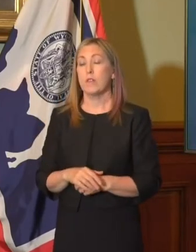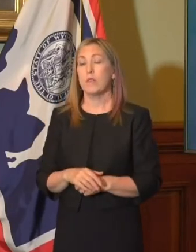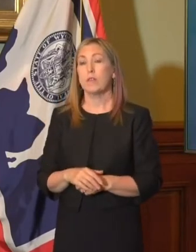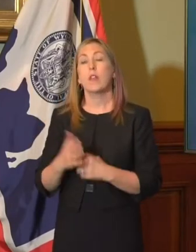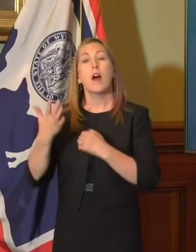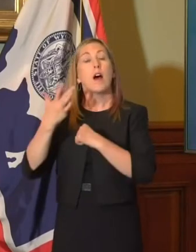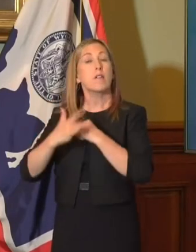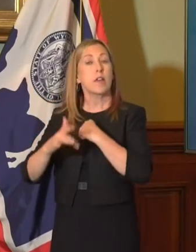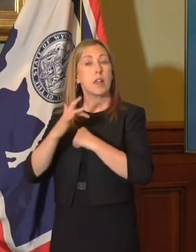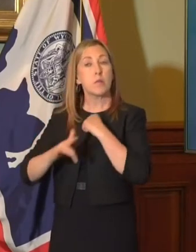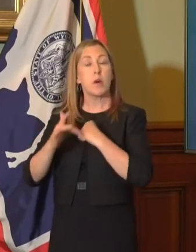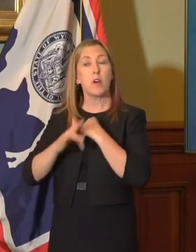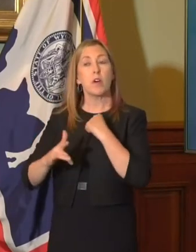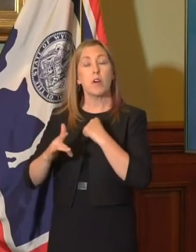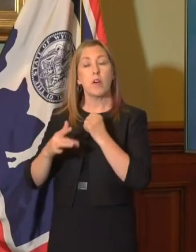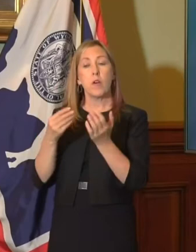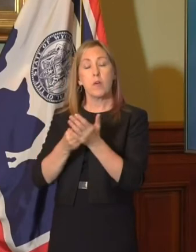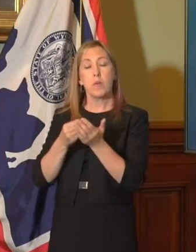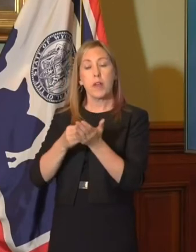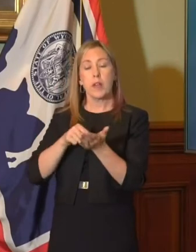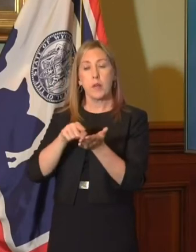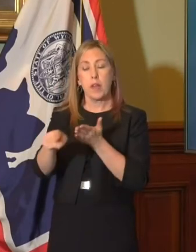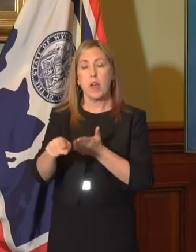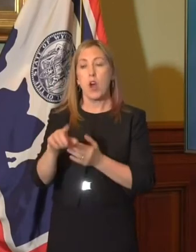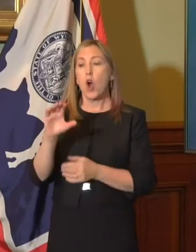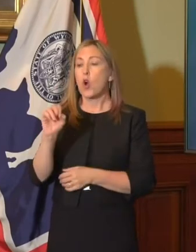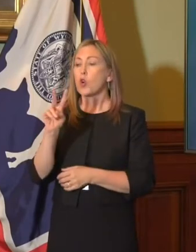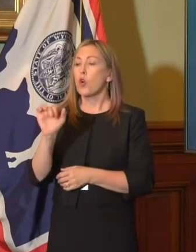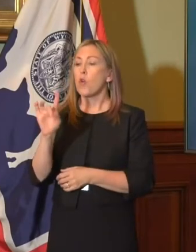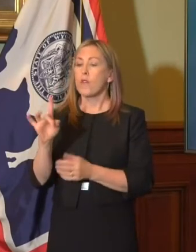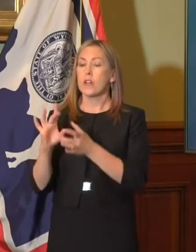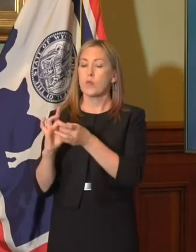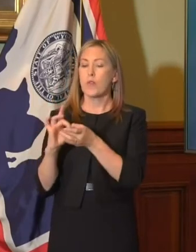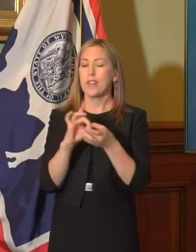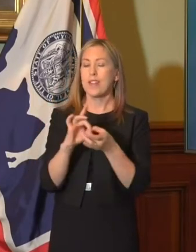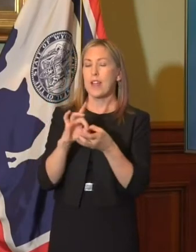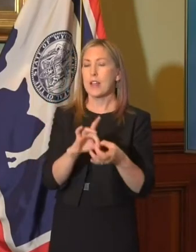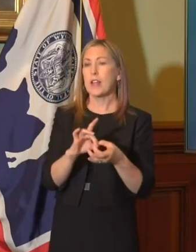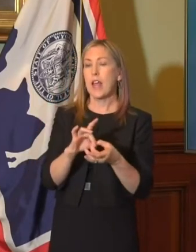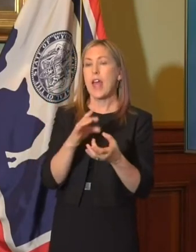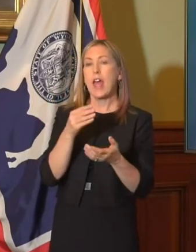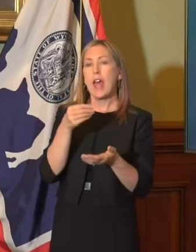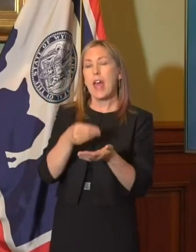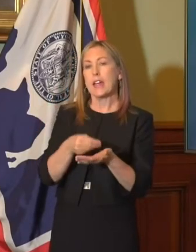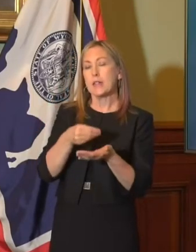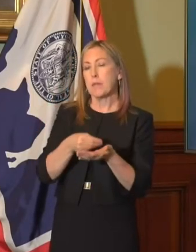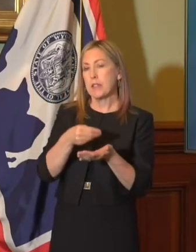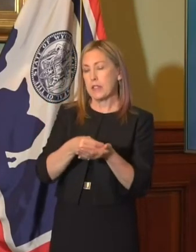is available for the reimbursement of COVID-related expenses for